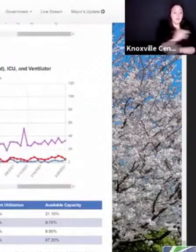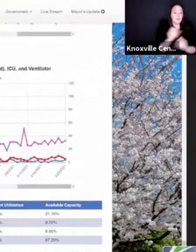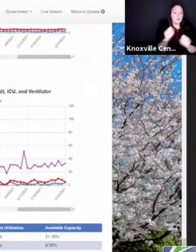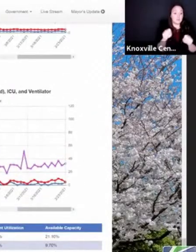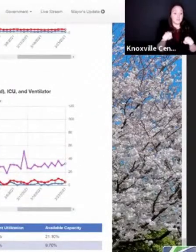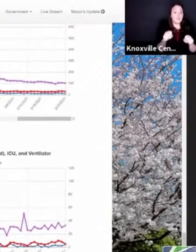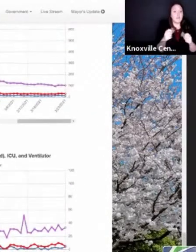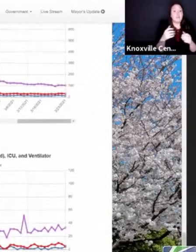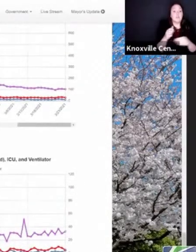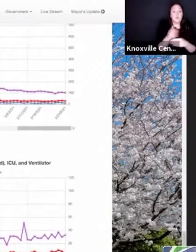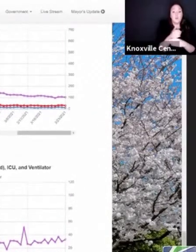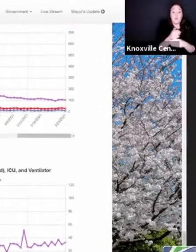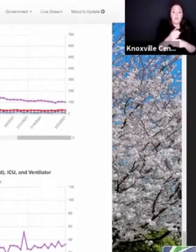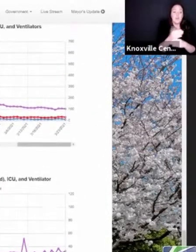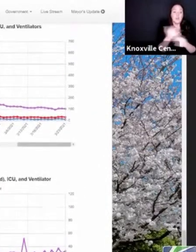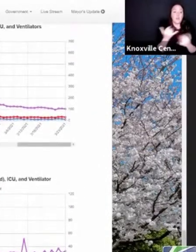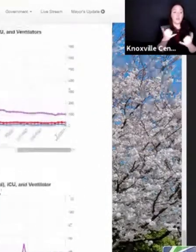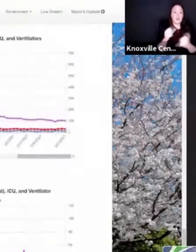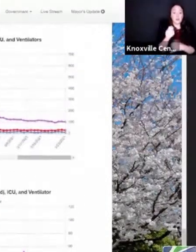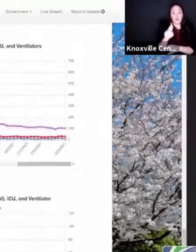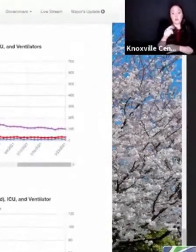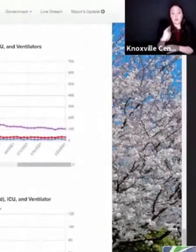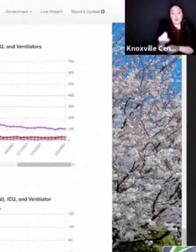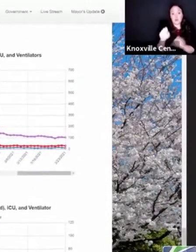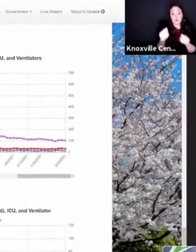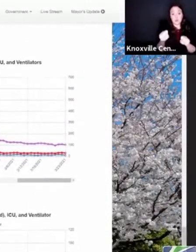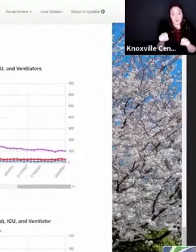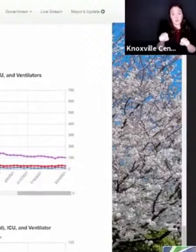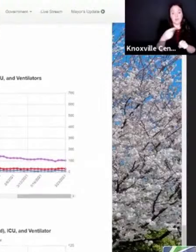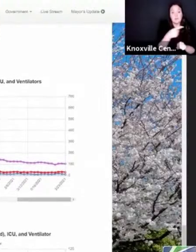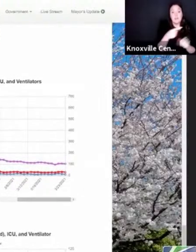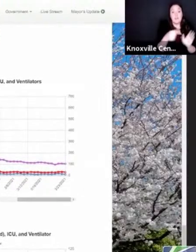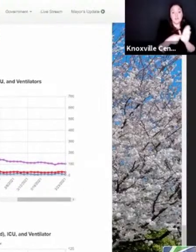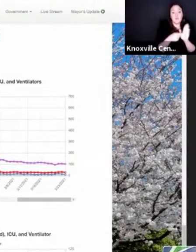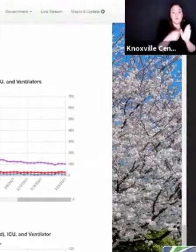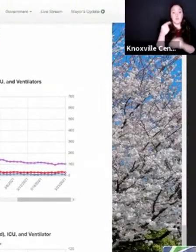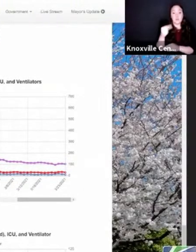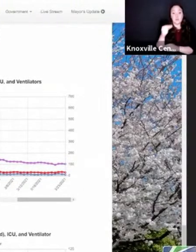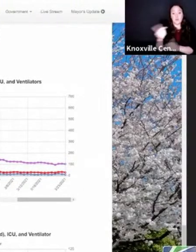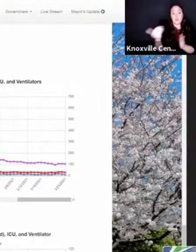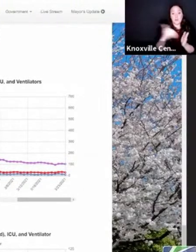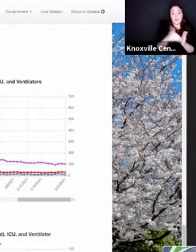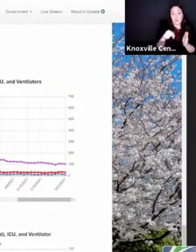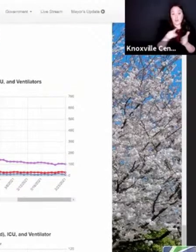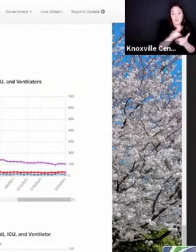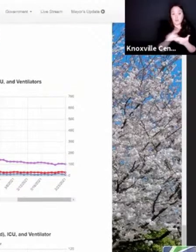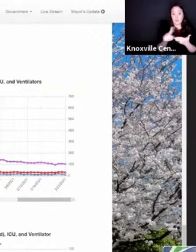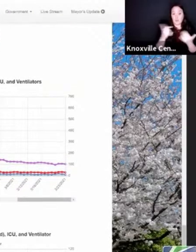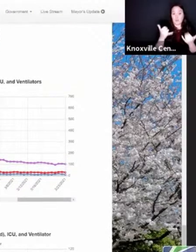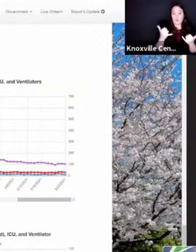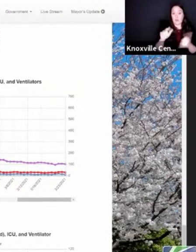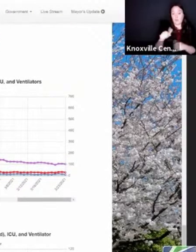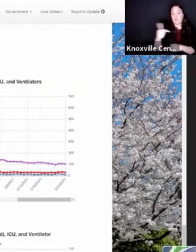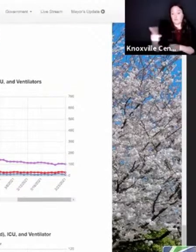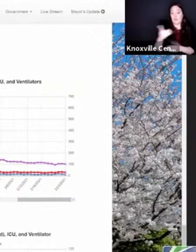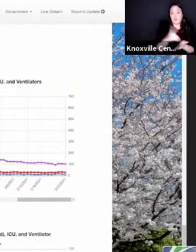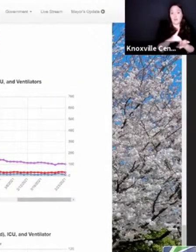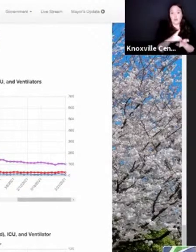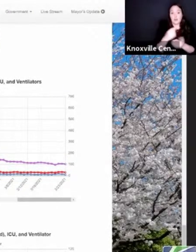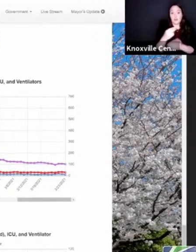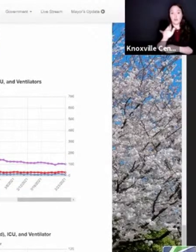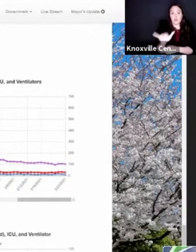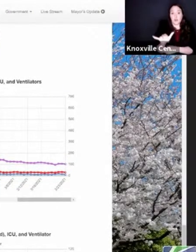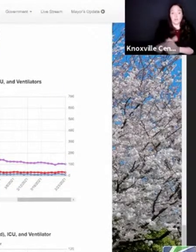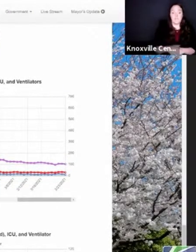capabilities remain within current and forecasted surge capacity, and this is represented at green again this week. And with that, I'll turn it over to Dr. Gray. Thank